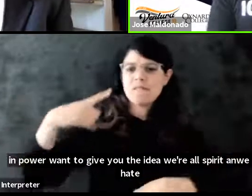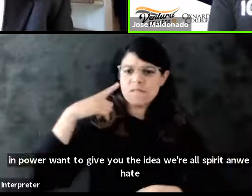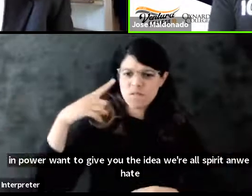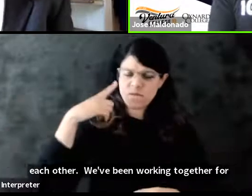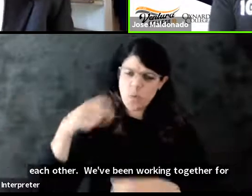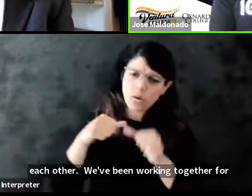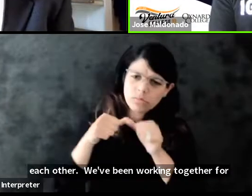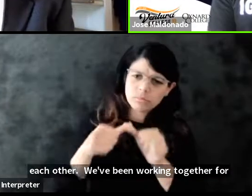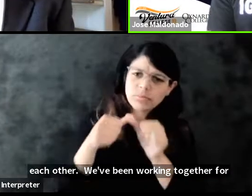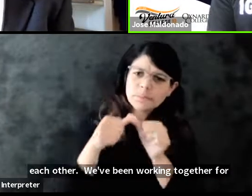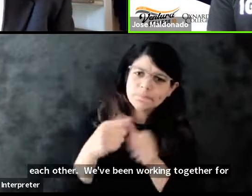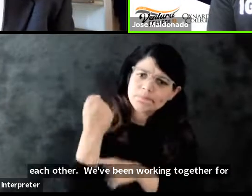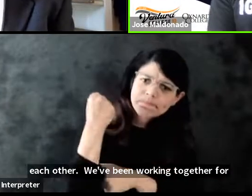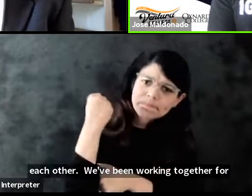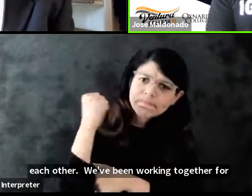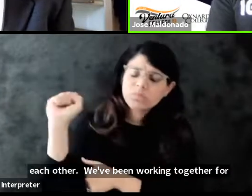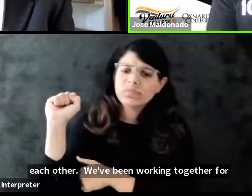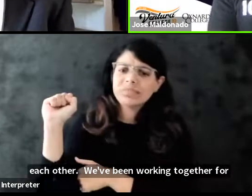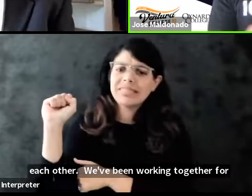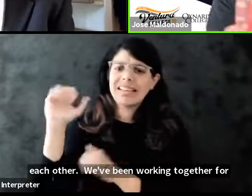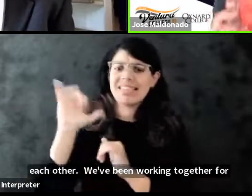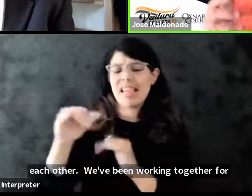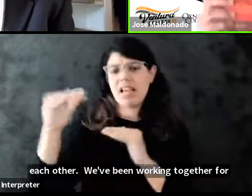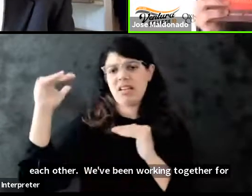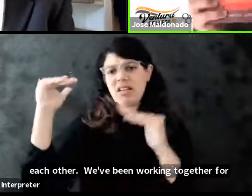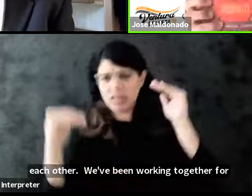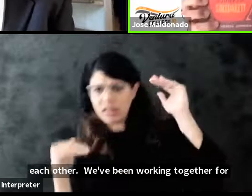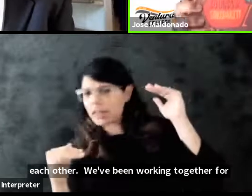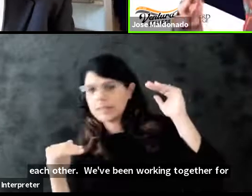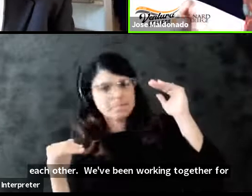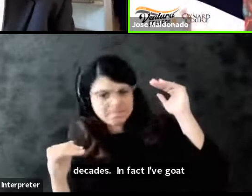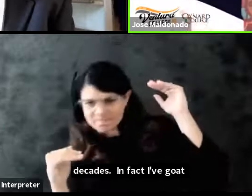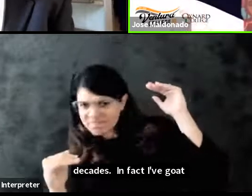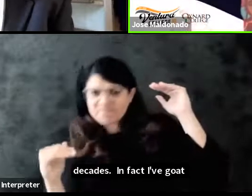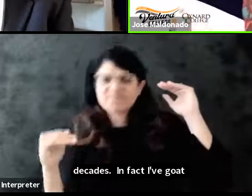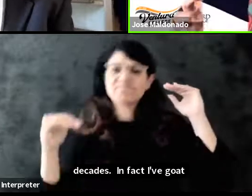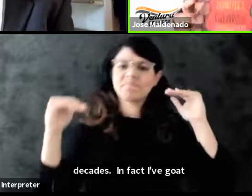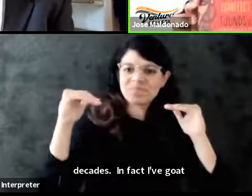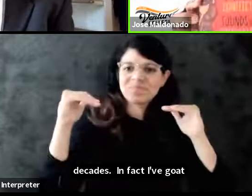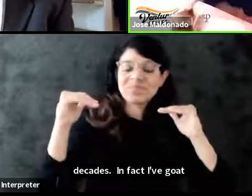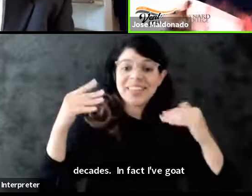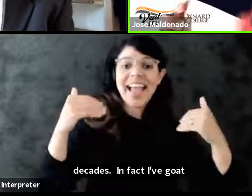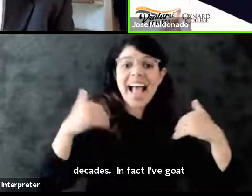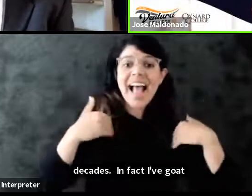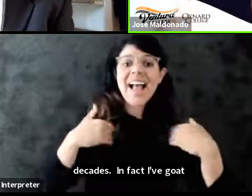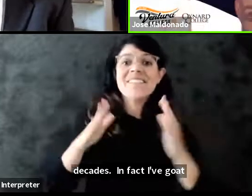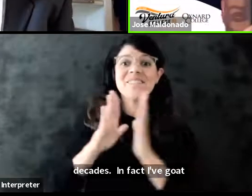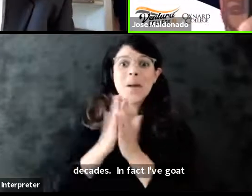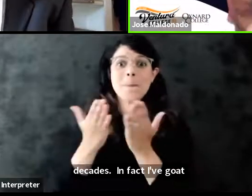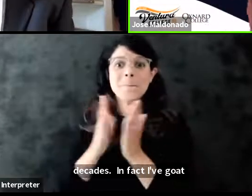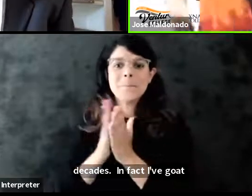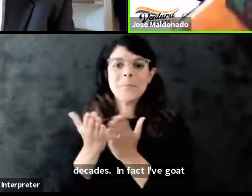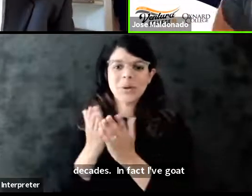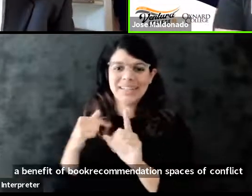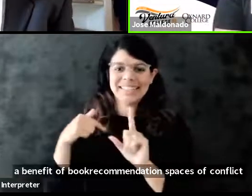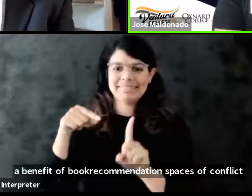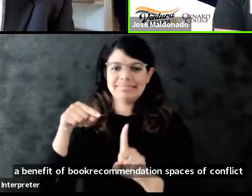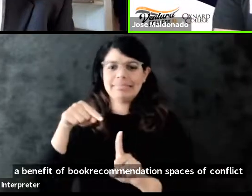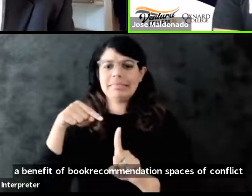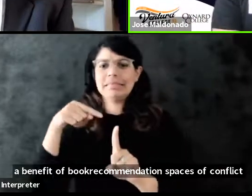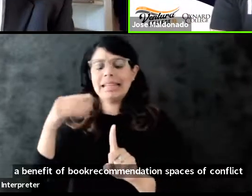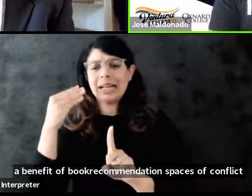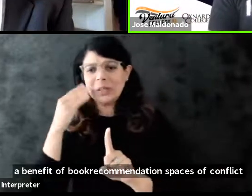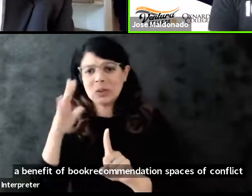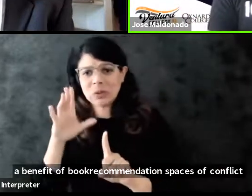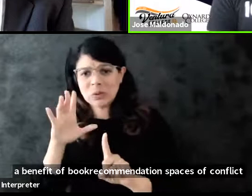book recommendation here, Spaces of Conflict, Sounds of Solidarity. I don't know if you can see that because of the Zoom thing, but